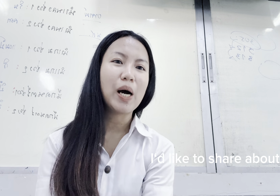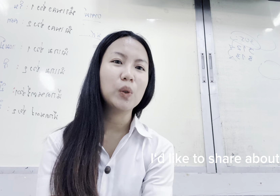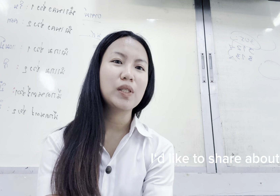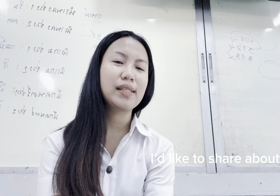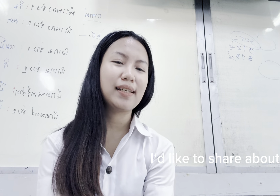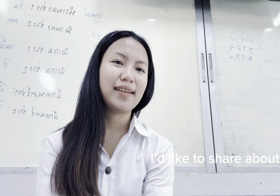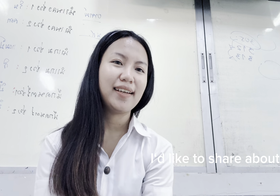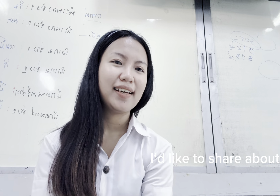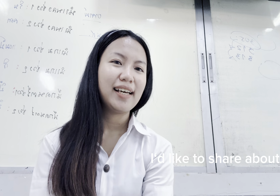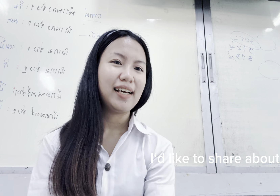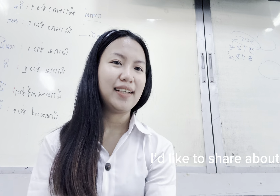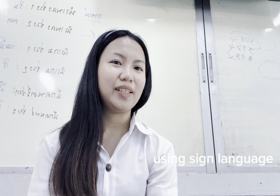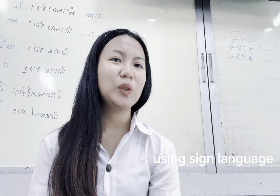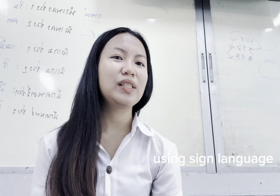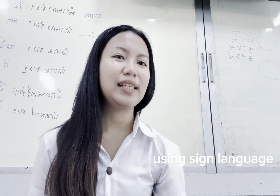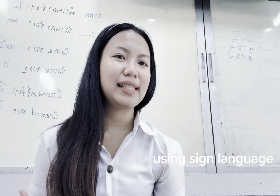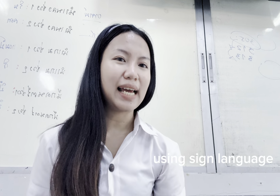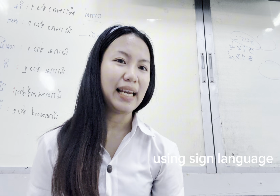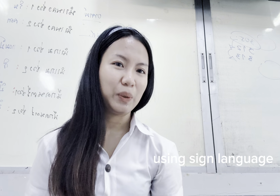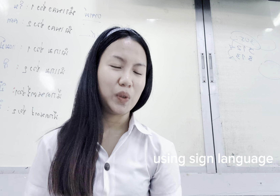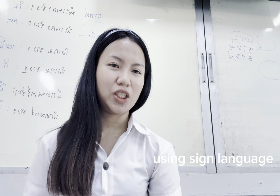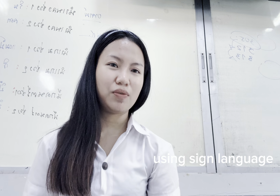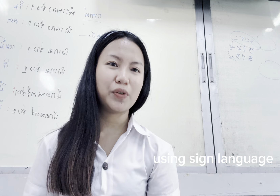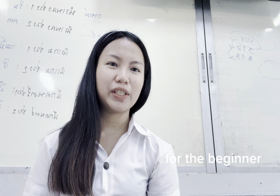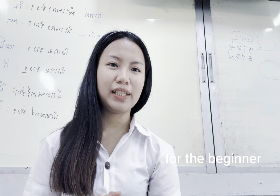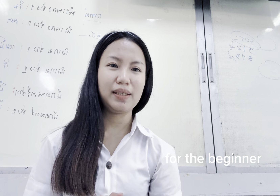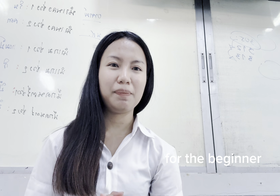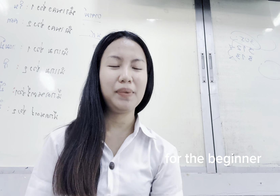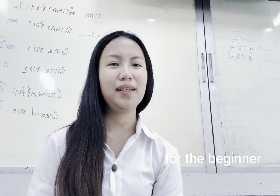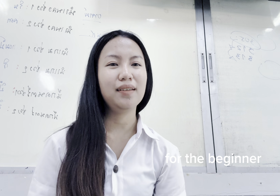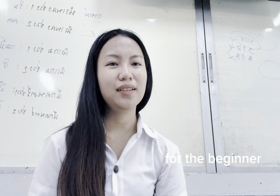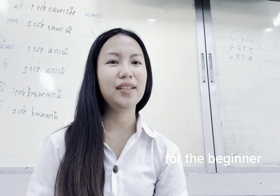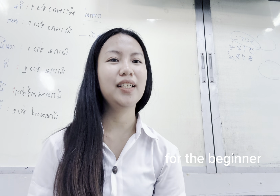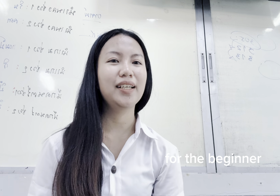about using sign language for the beginner,